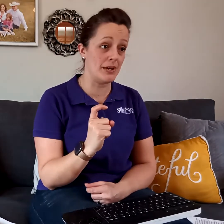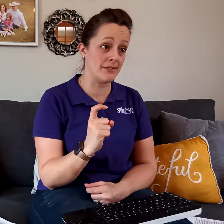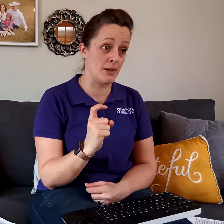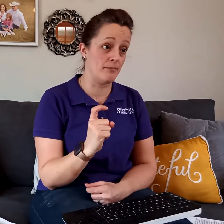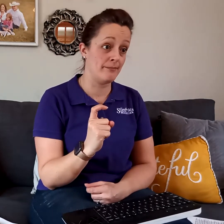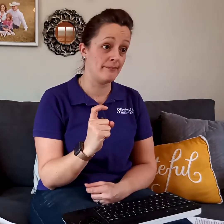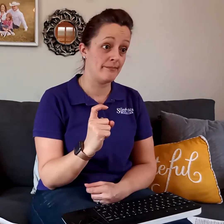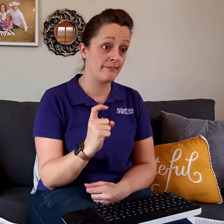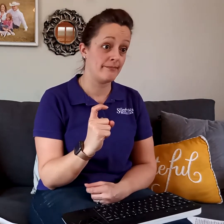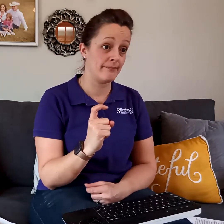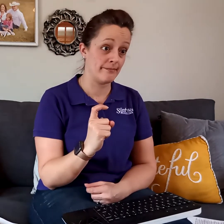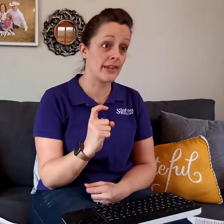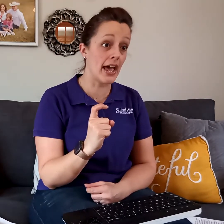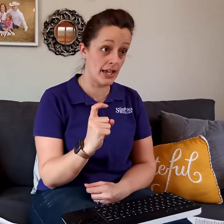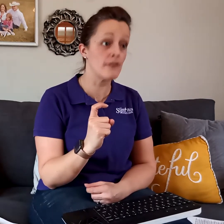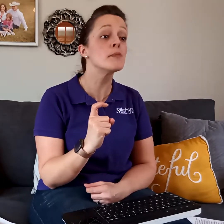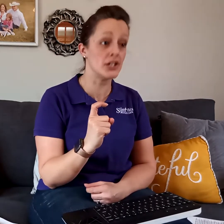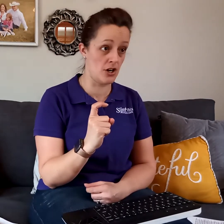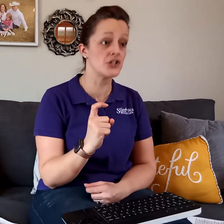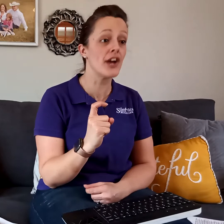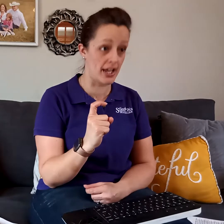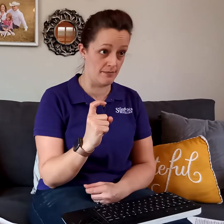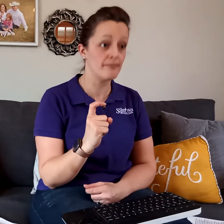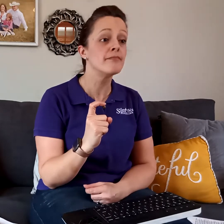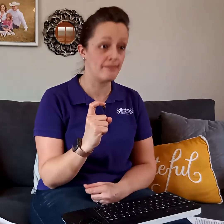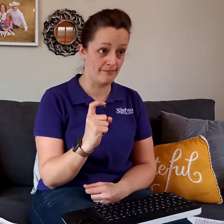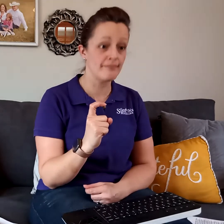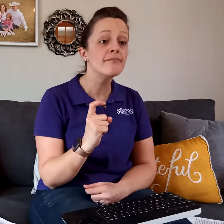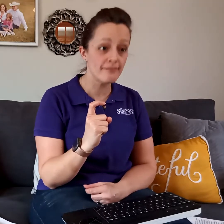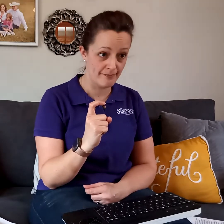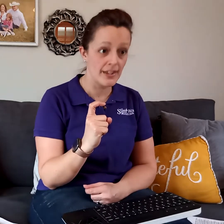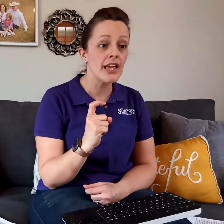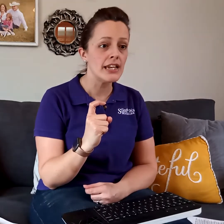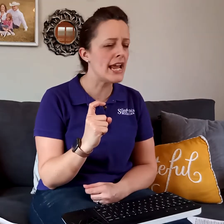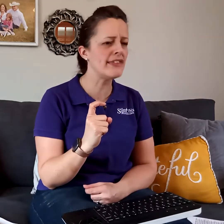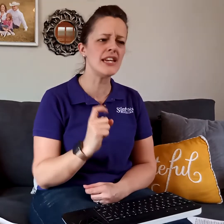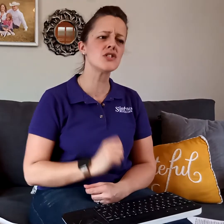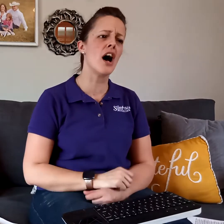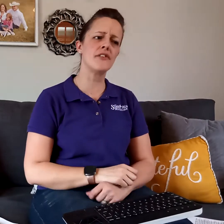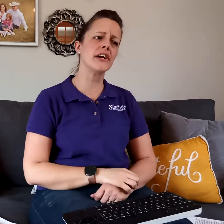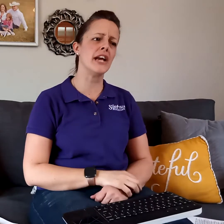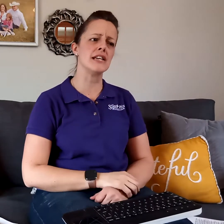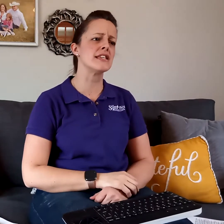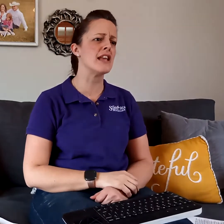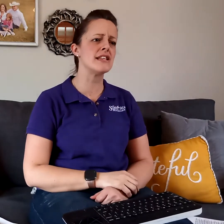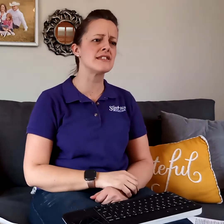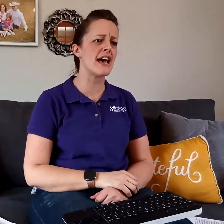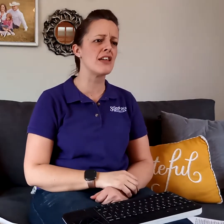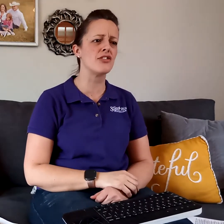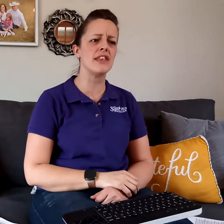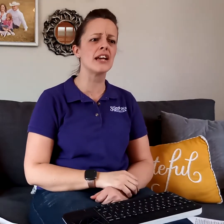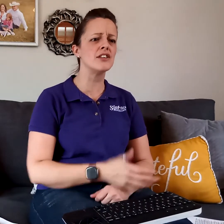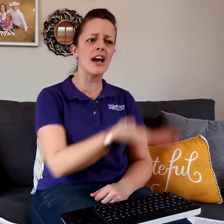some. Okay? Everybody nod your head. Nathan is not very nice. And Seth, Nick,